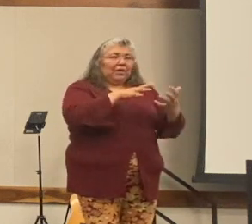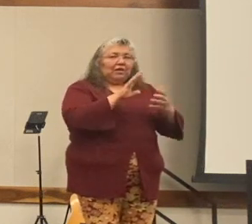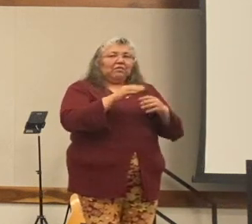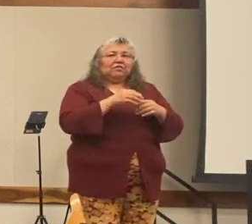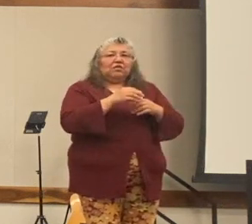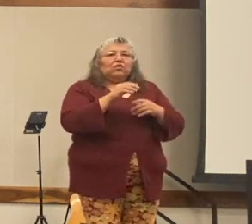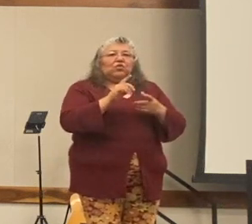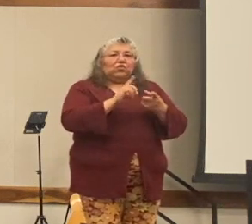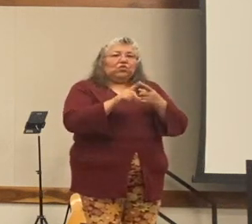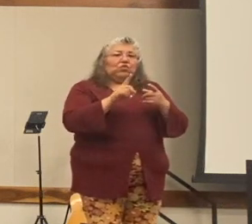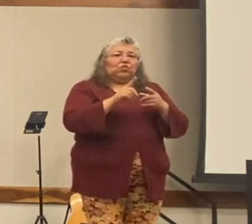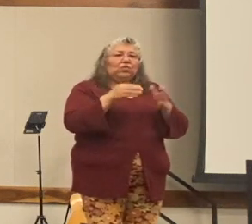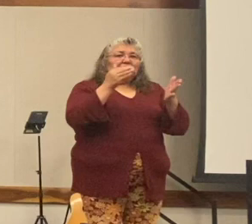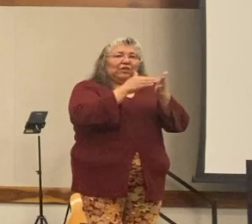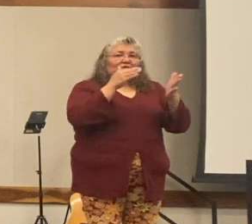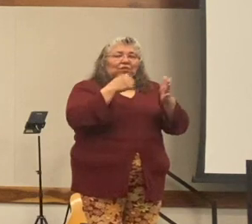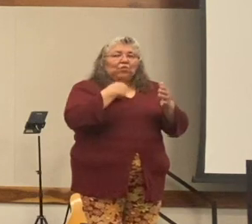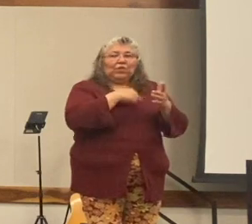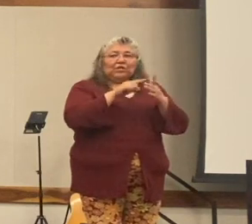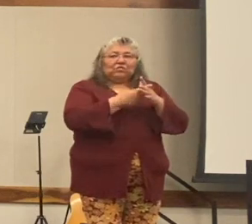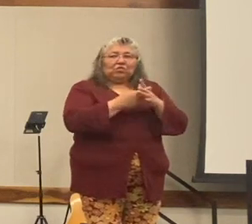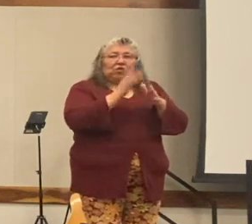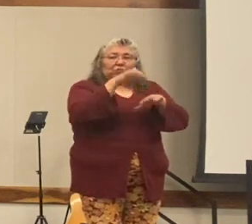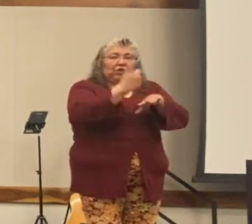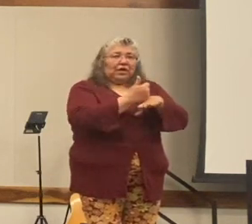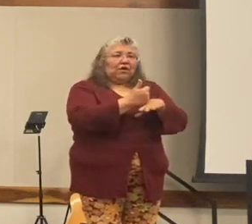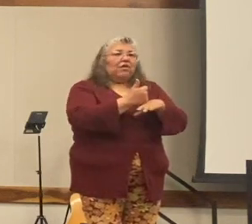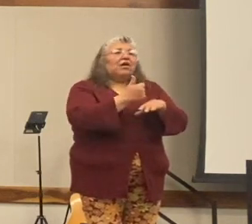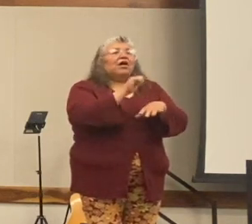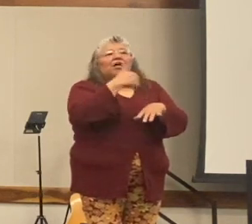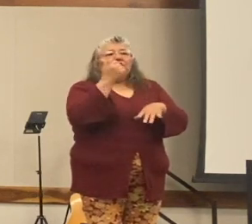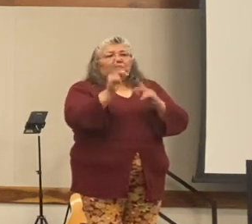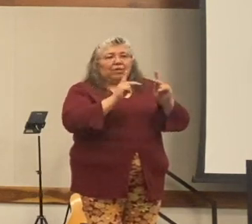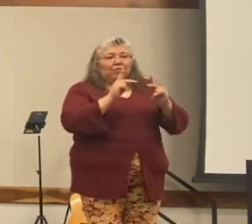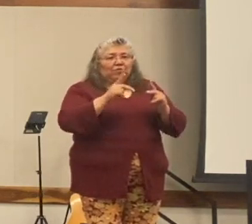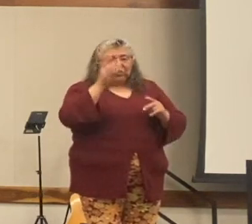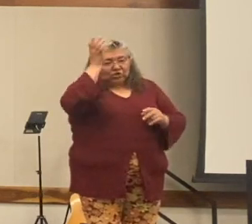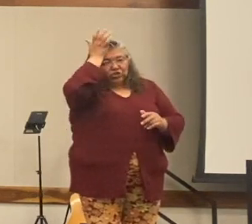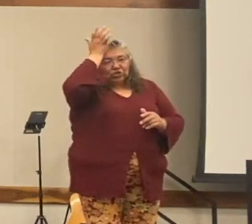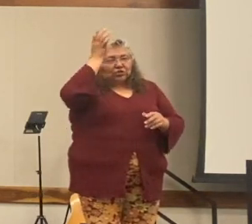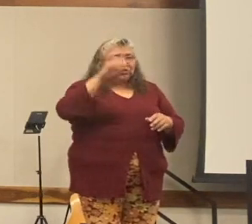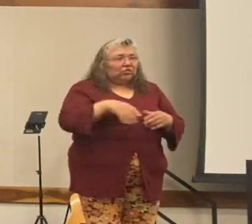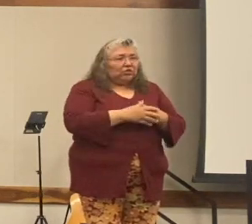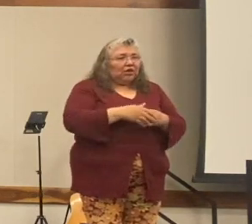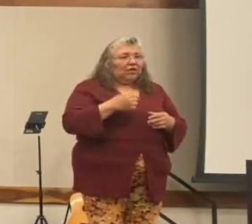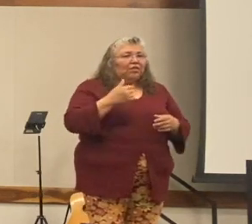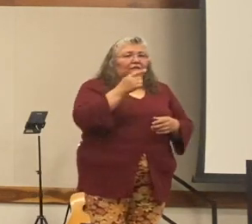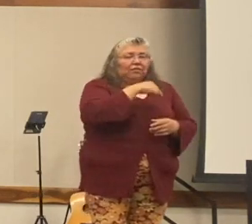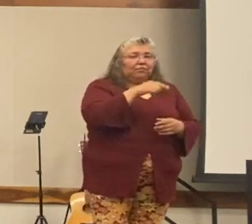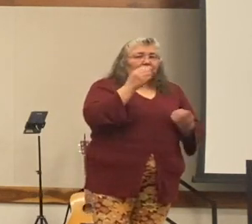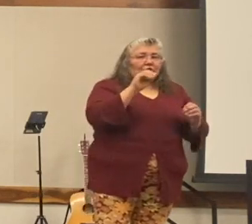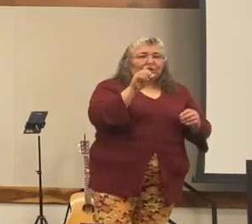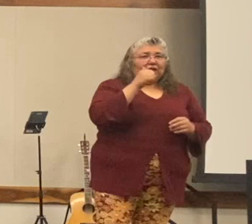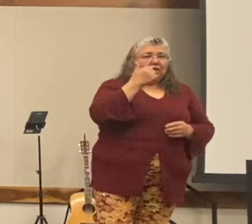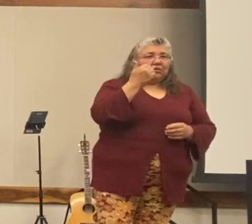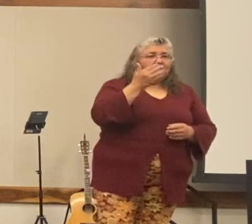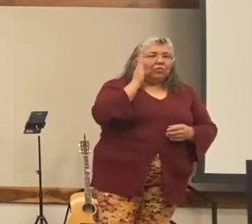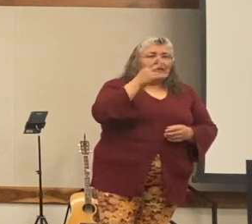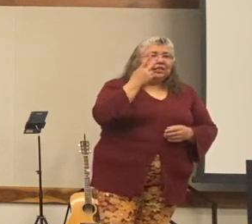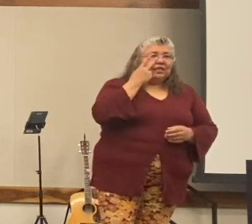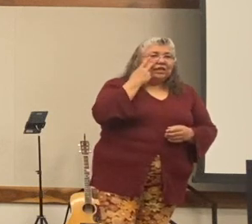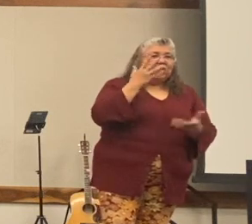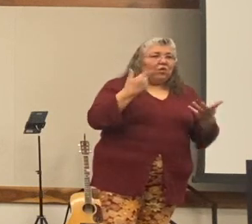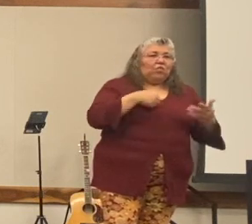to deflect, we start putting out other people's junk so that nobody else will see